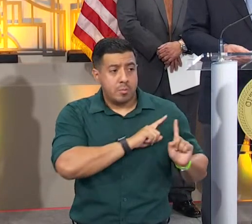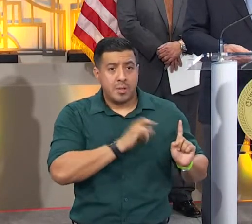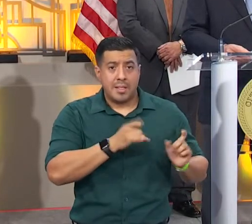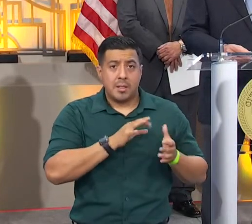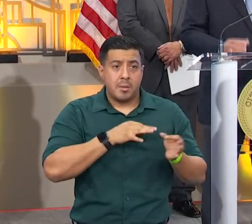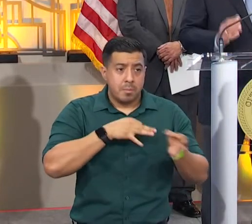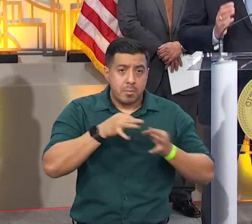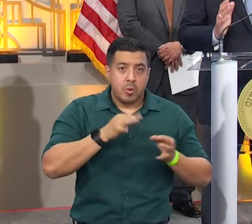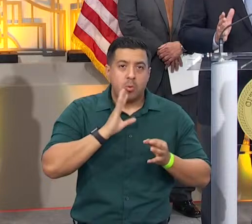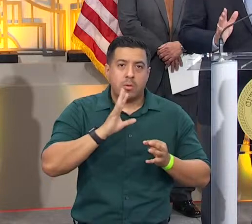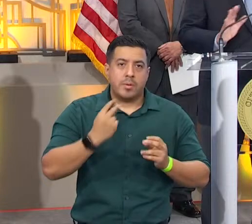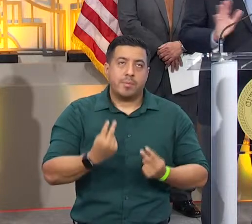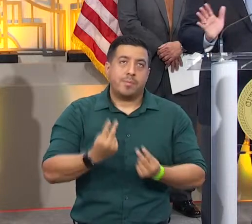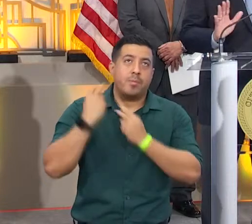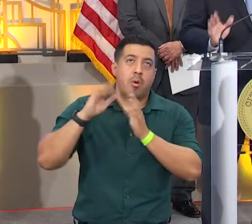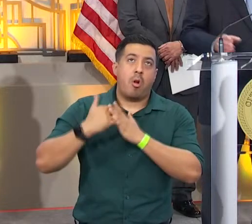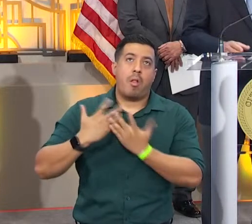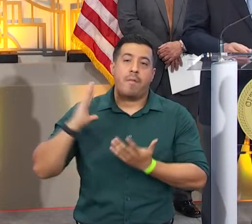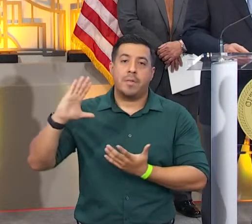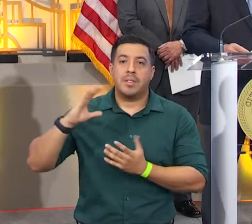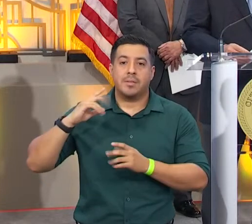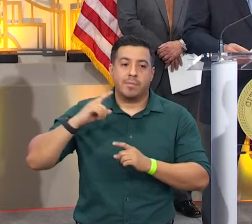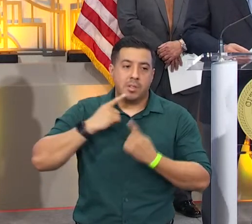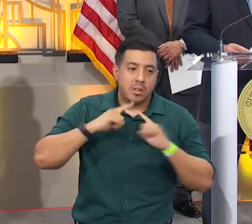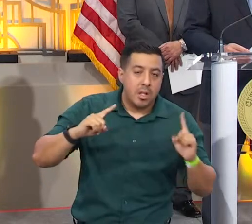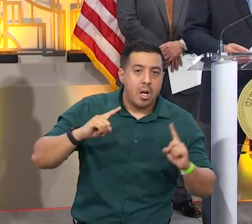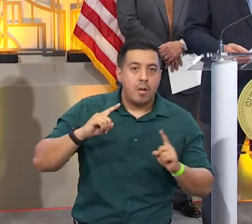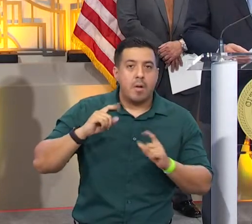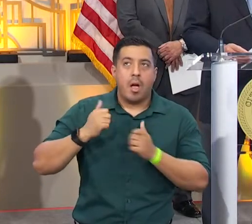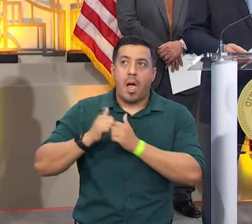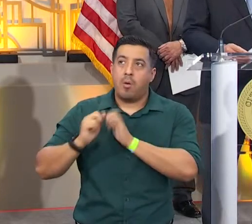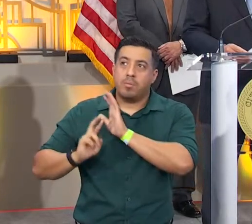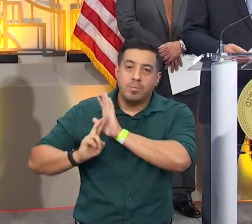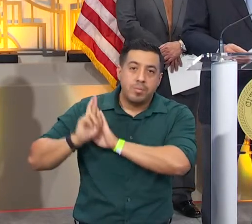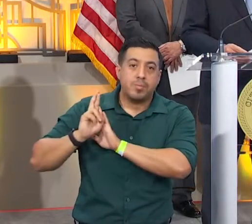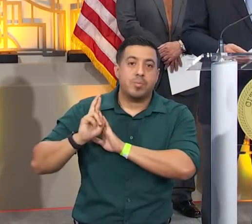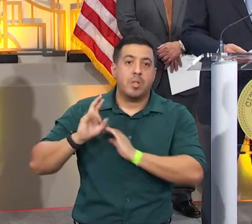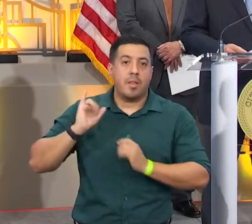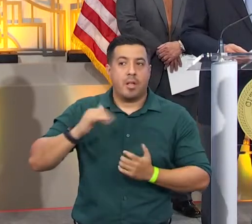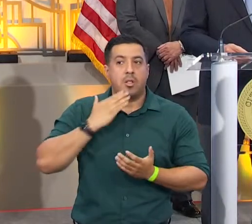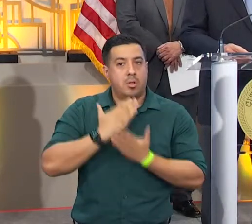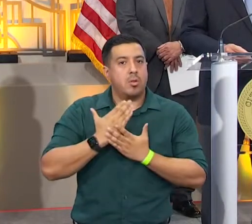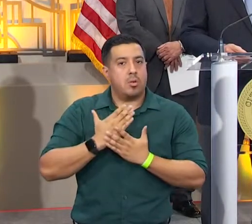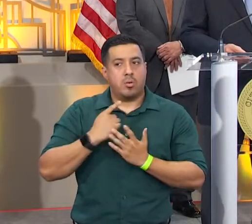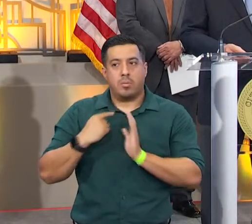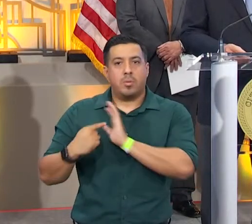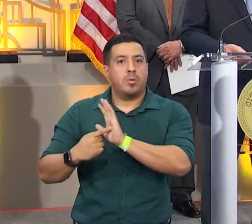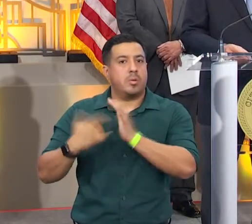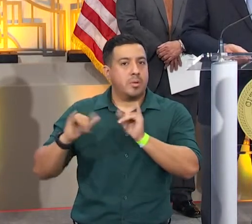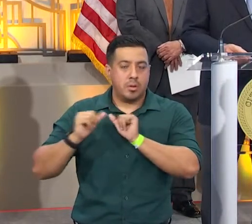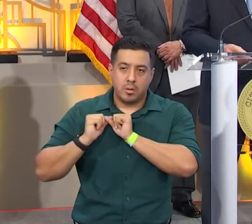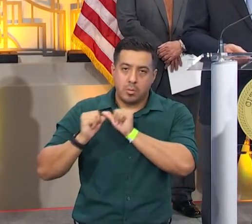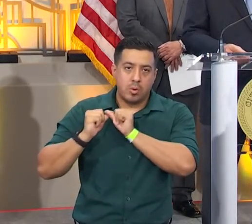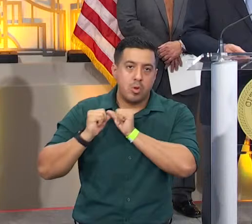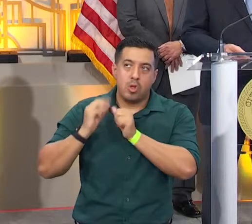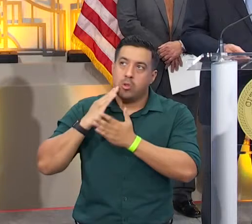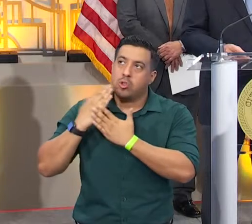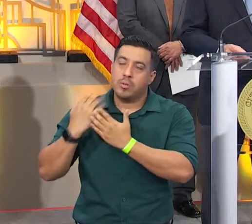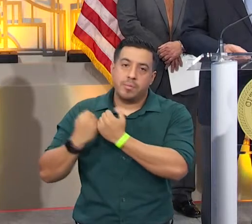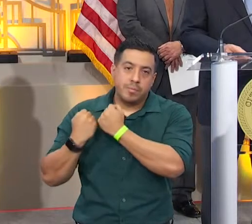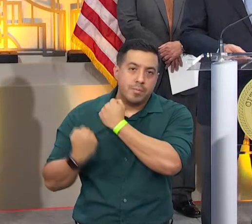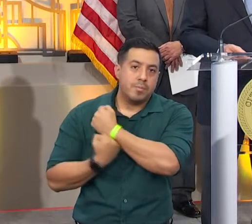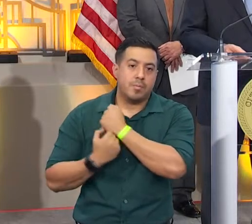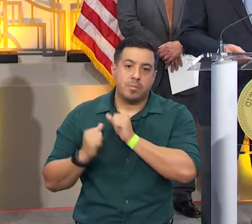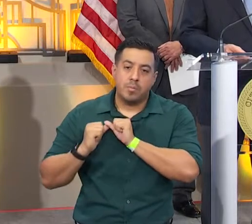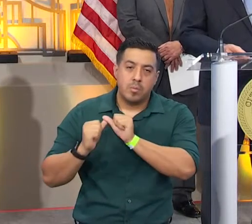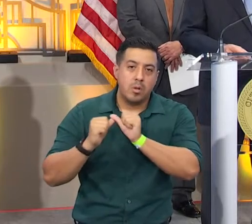back on Houston's past success in manned spaceflight, and it is a record we should be proud of and continue to build upon through our partnership